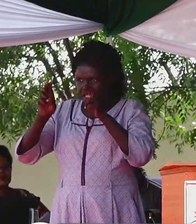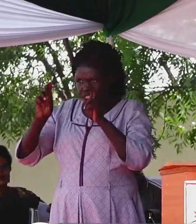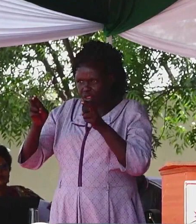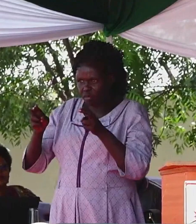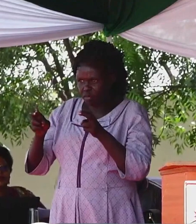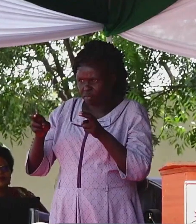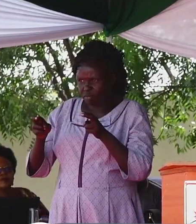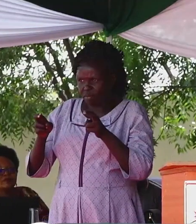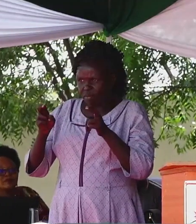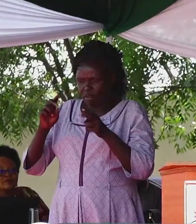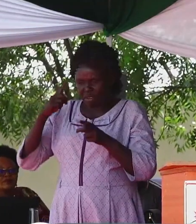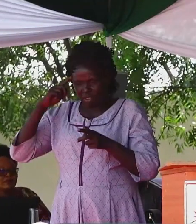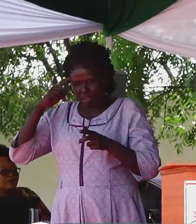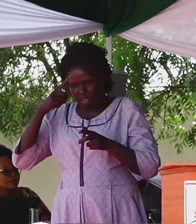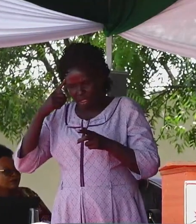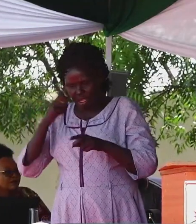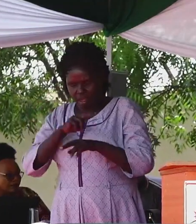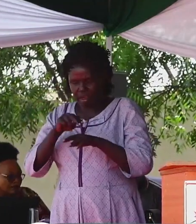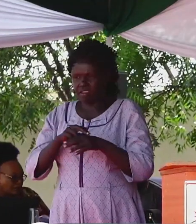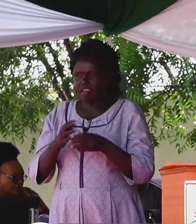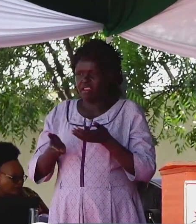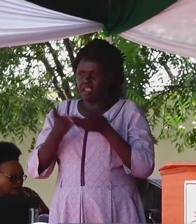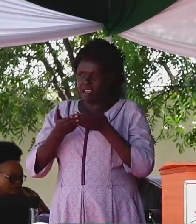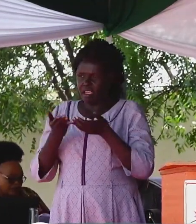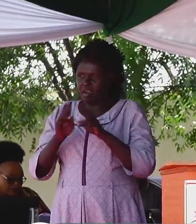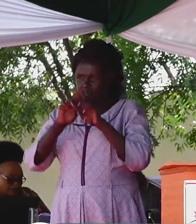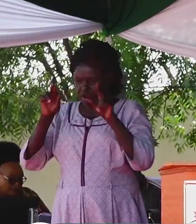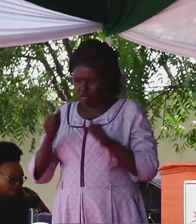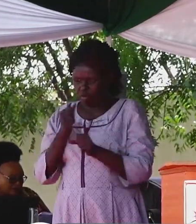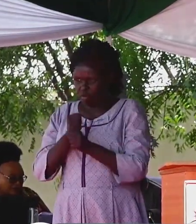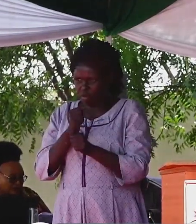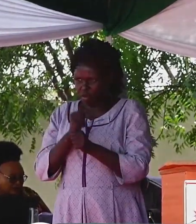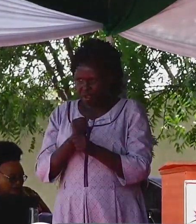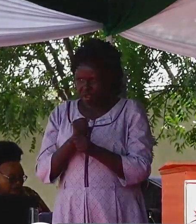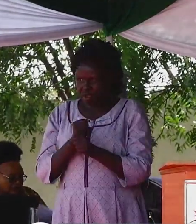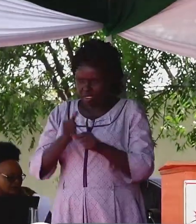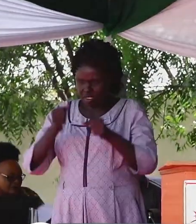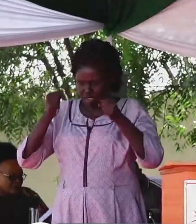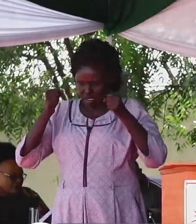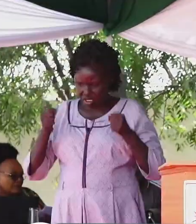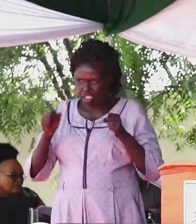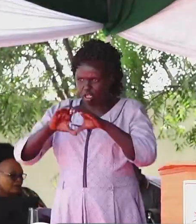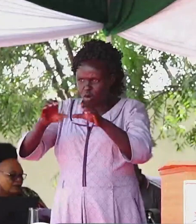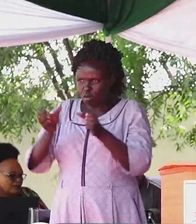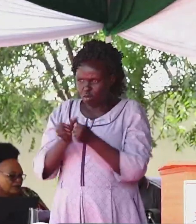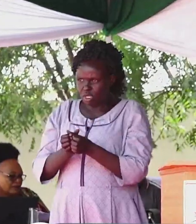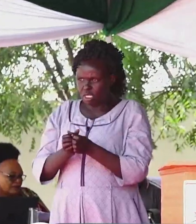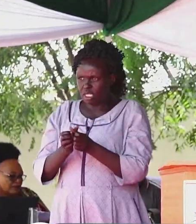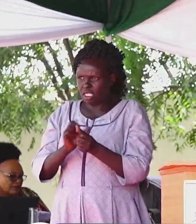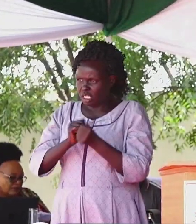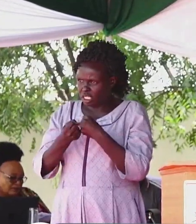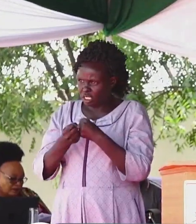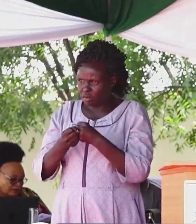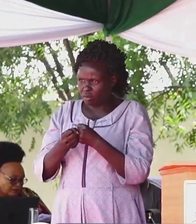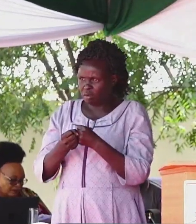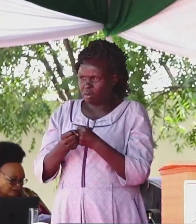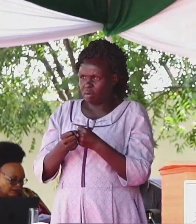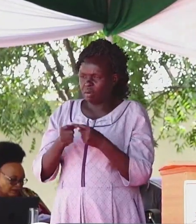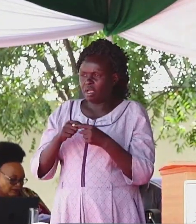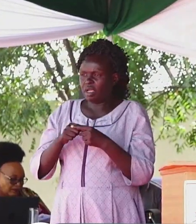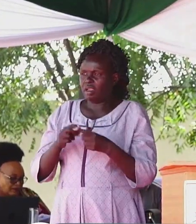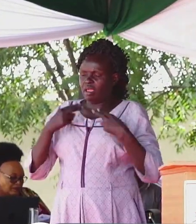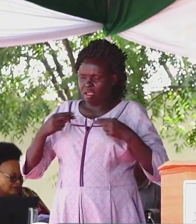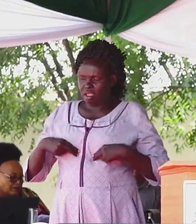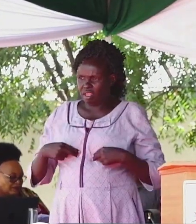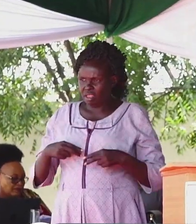Systematic Thinking and the Nurturing Care Framework, Strengthening Community Systems and Leveraging the Community Health Strategy